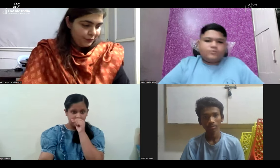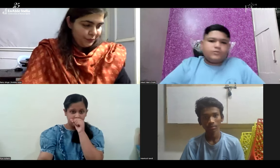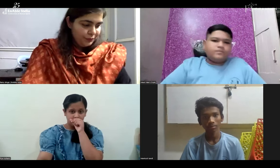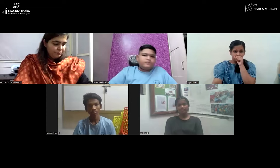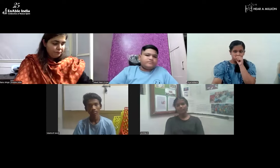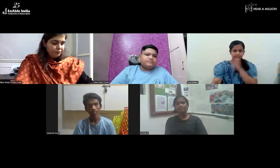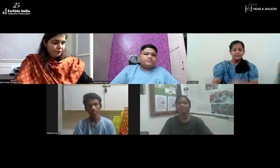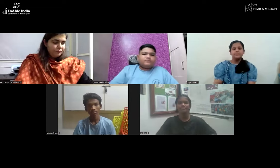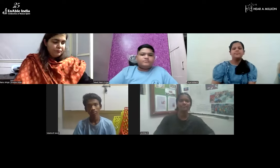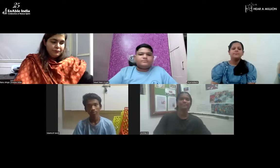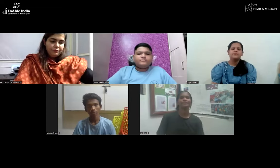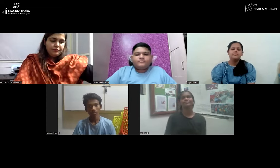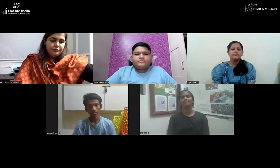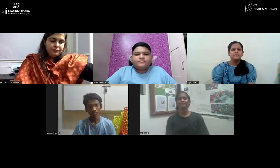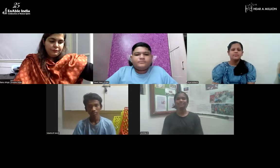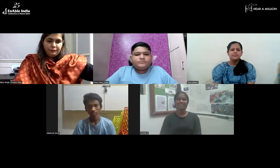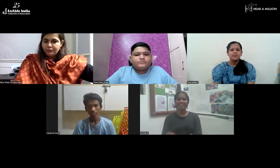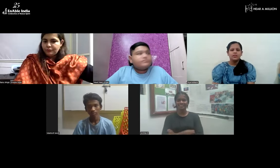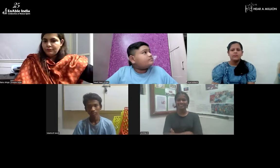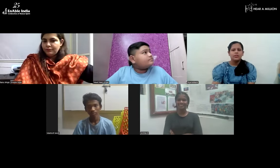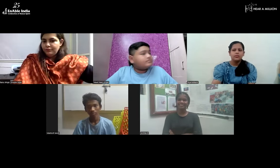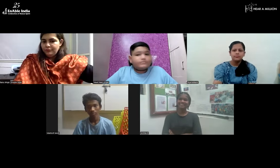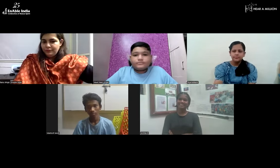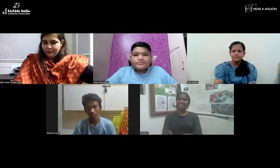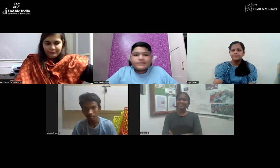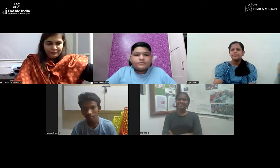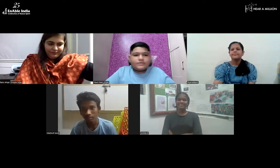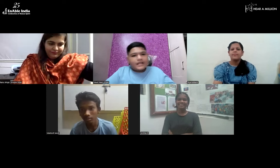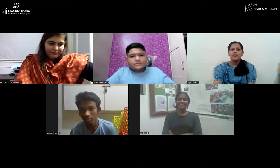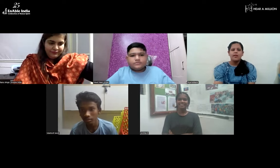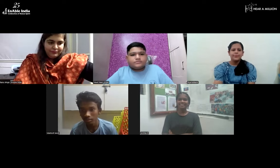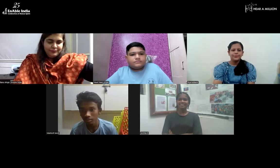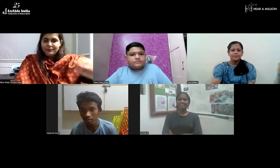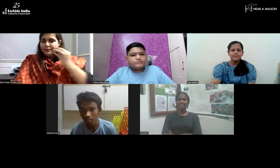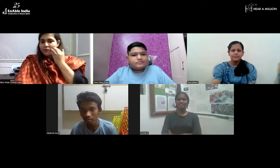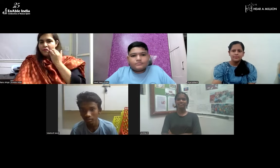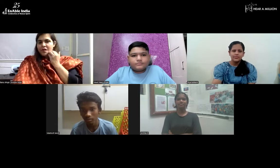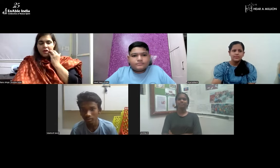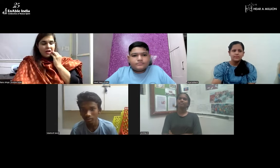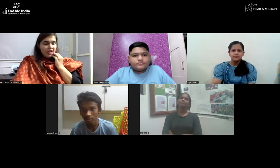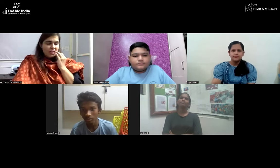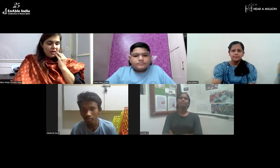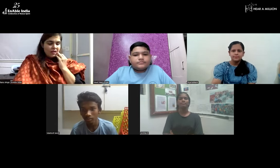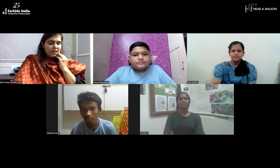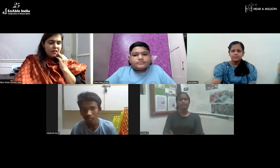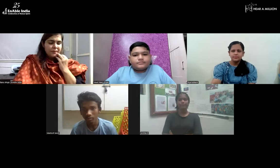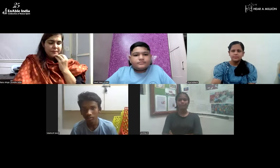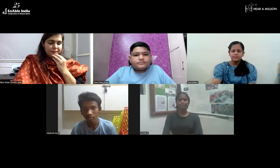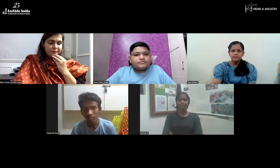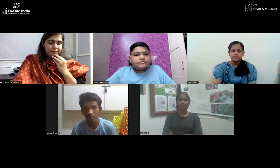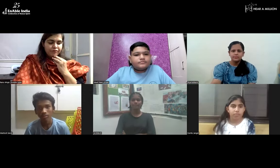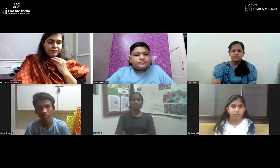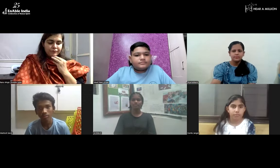Yeah, like there over there it's like complete, there's complete accessibility and complete usage of sign language, and here it isn't the